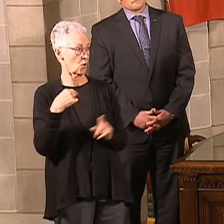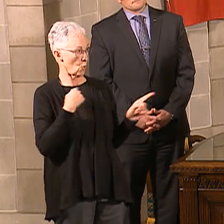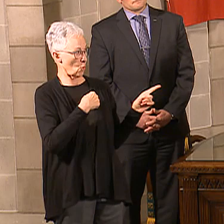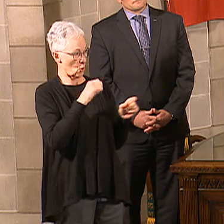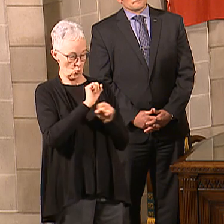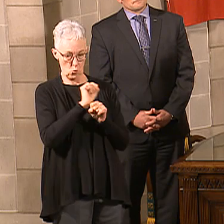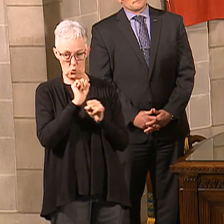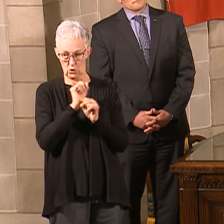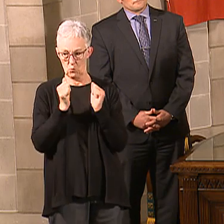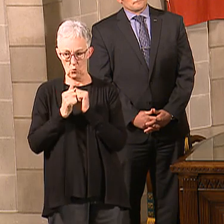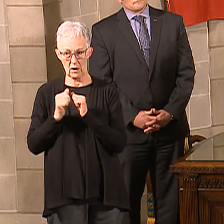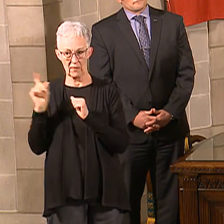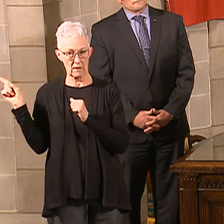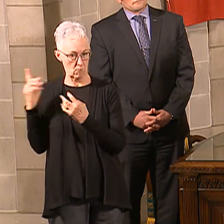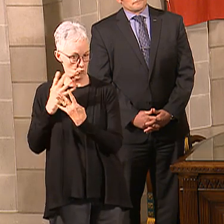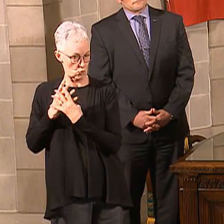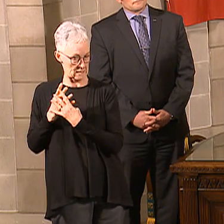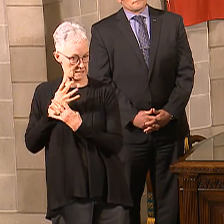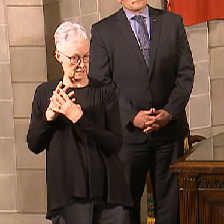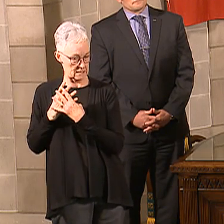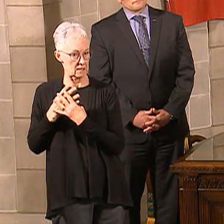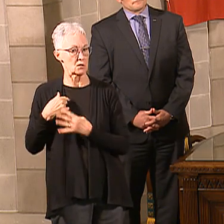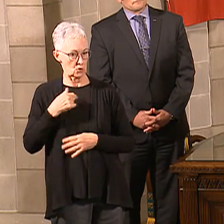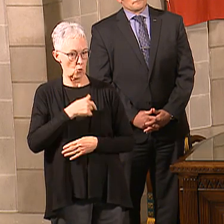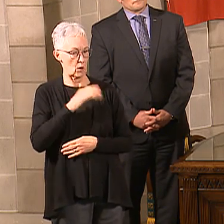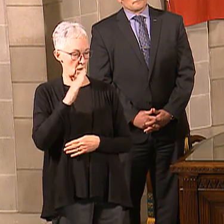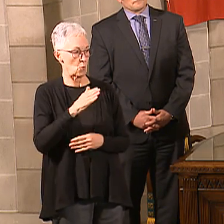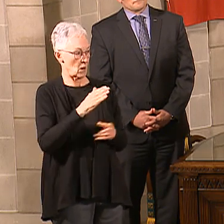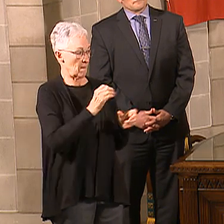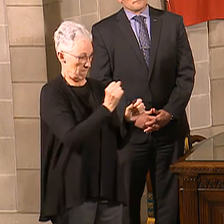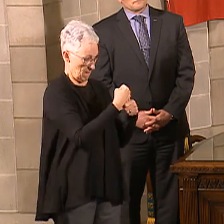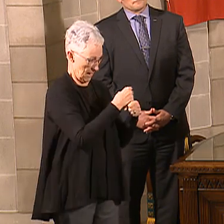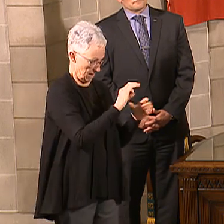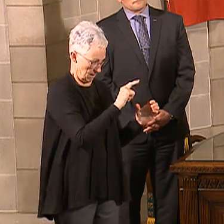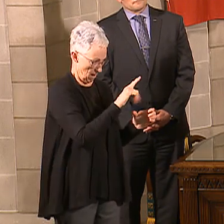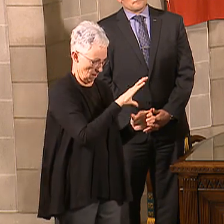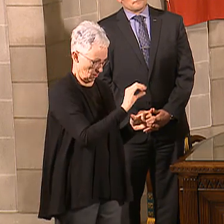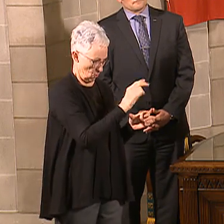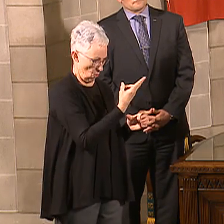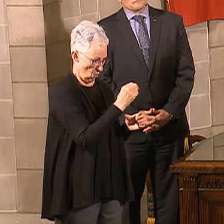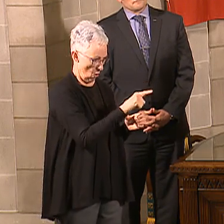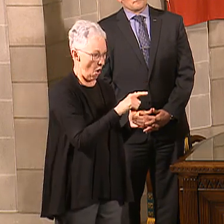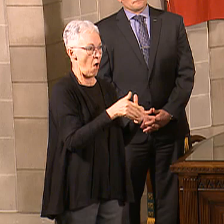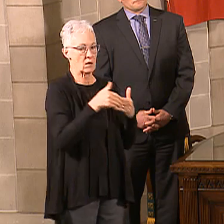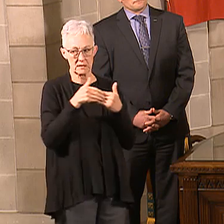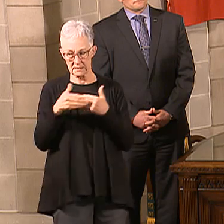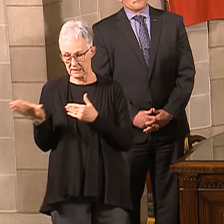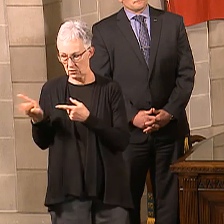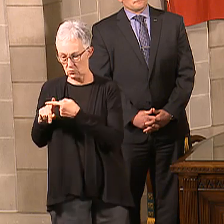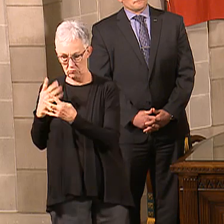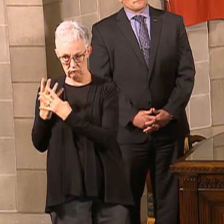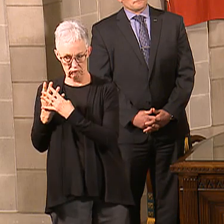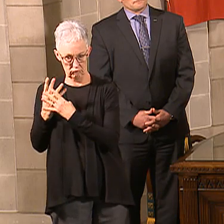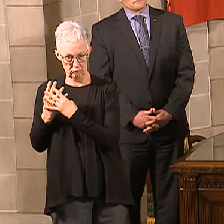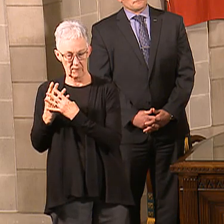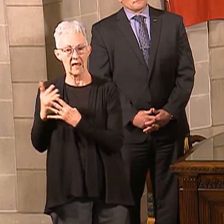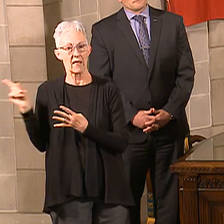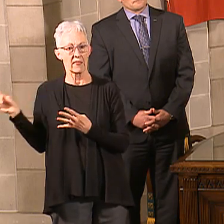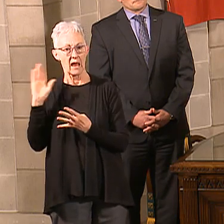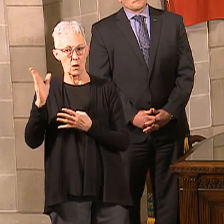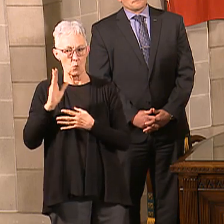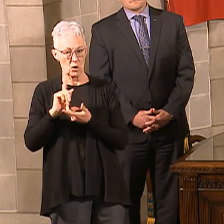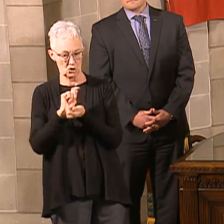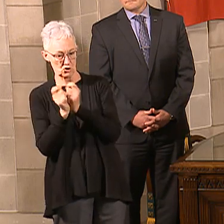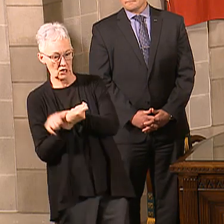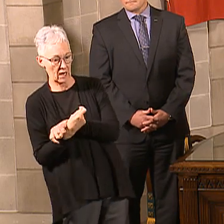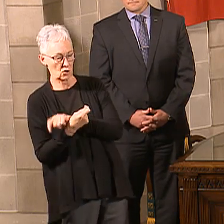first load of industrial alcohol to the Department of Corrections, and they will then convert that into hand sanitizer for their own use, but also to